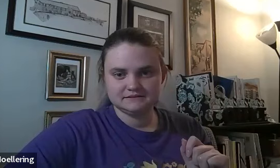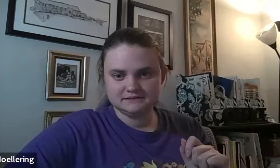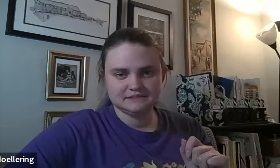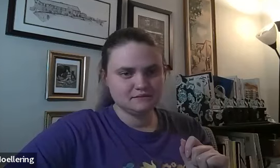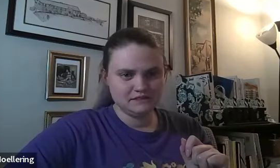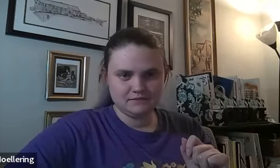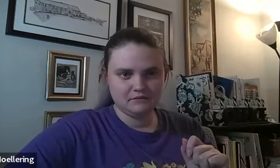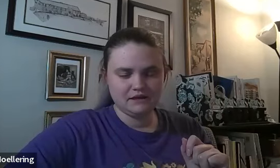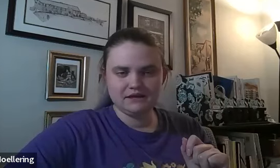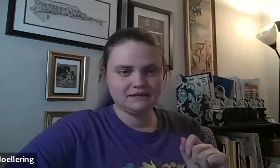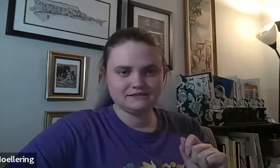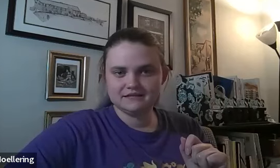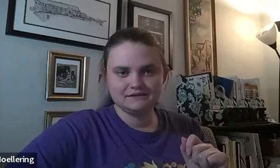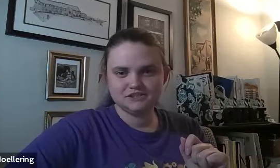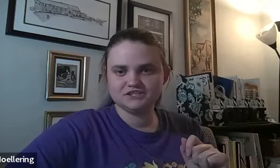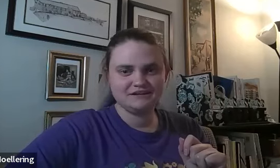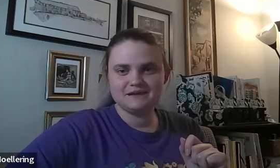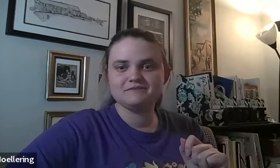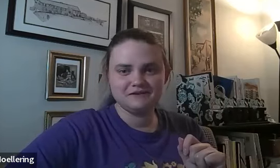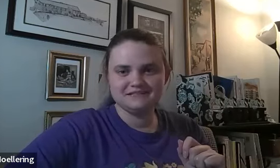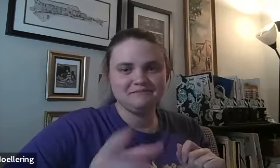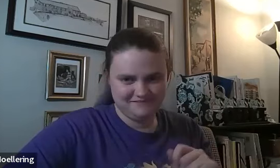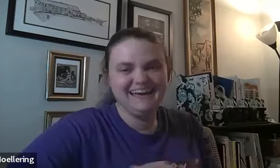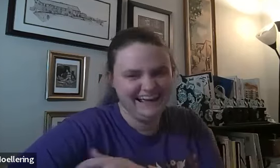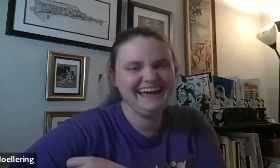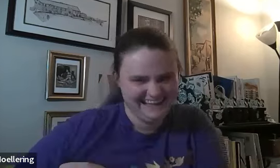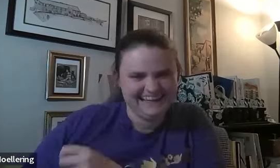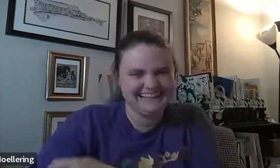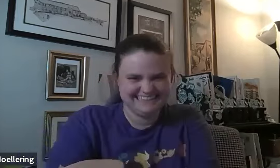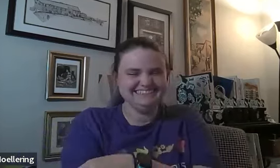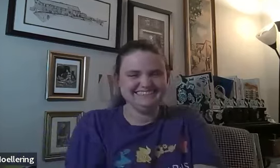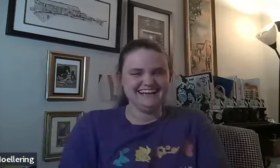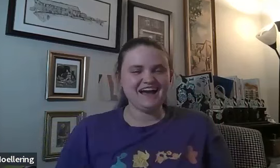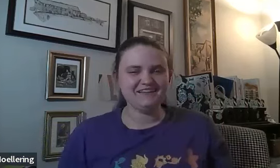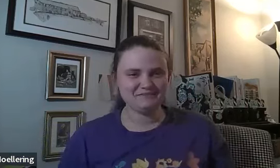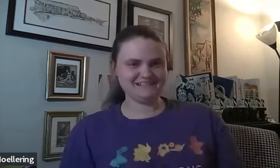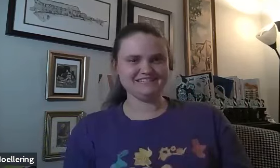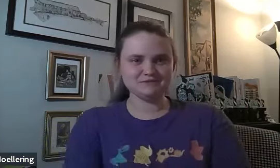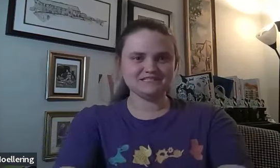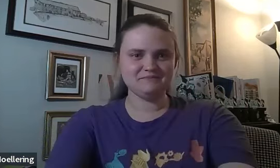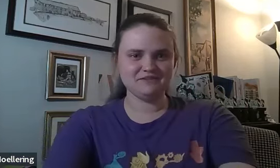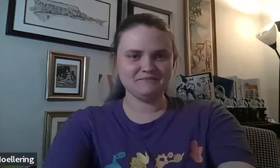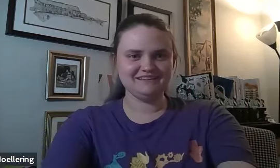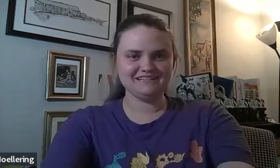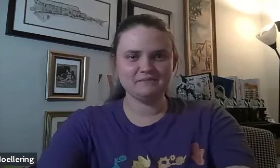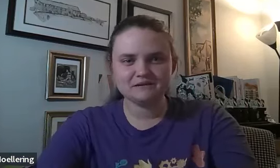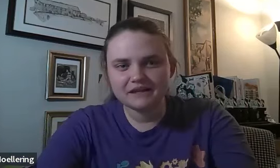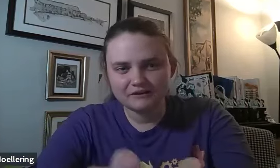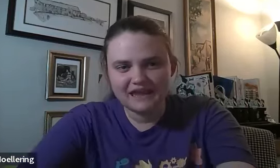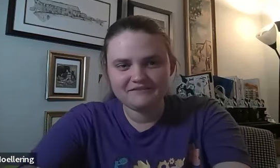I see someone typing away and I can't decide if she's trying to type for us. Yep. I love when I see someone sit up and they're immediately typing, and I'm like, or they have